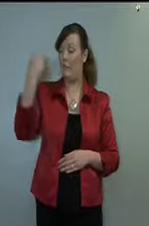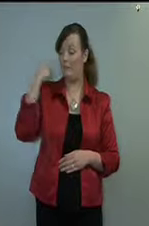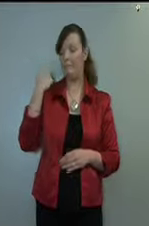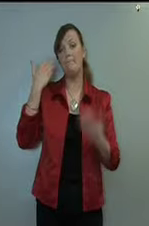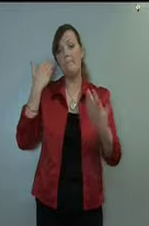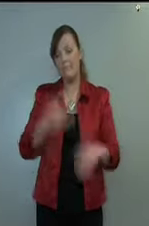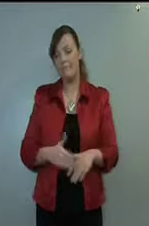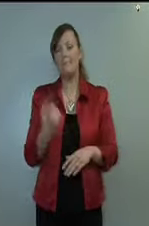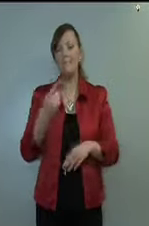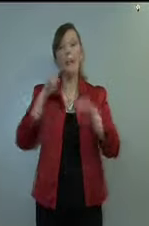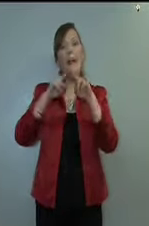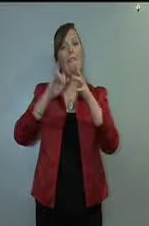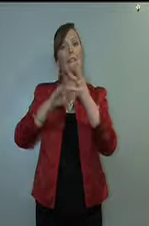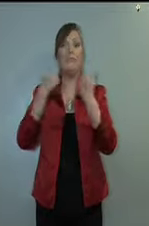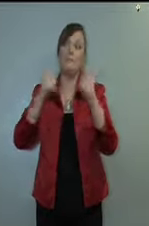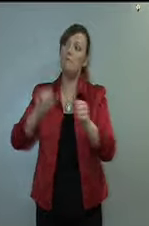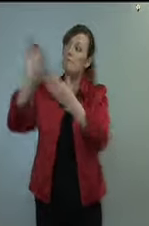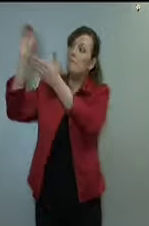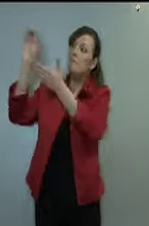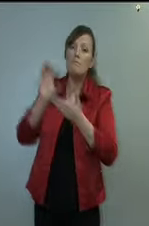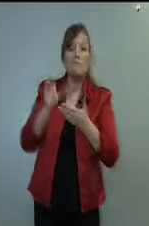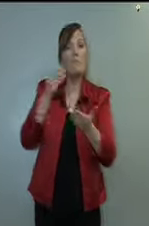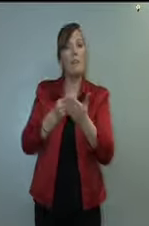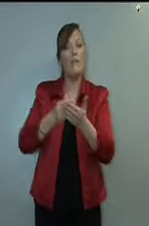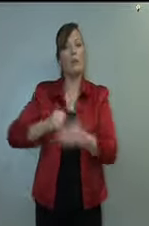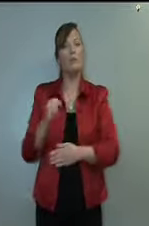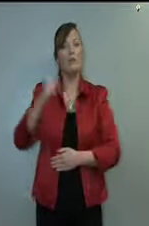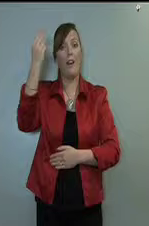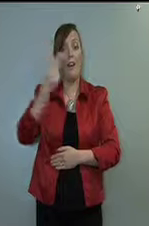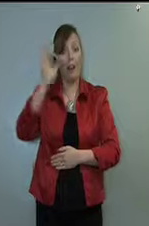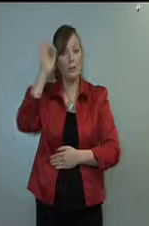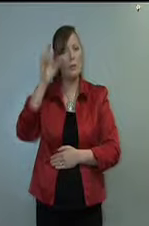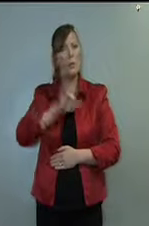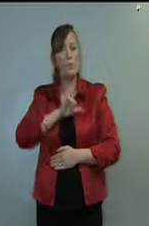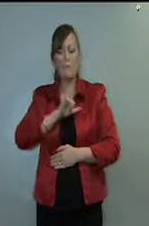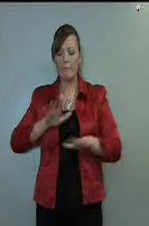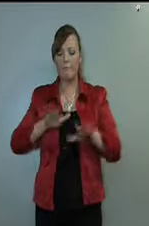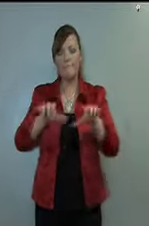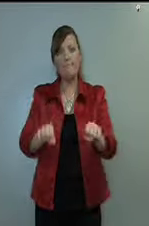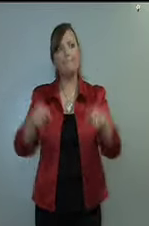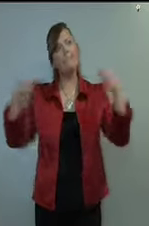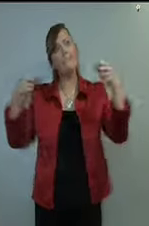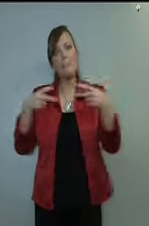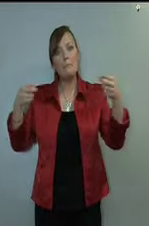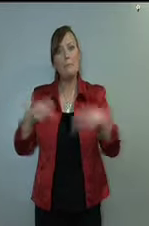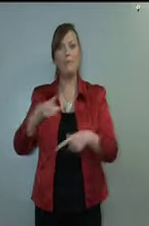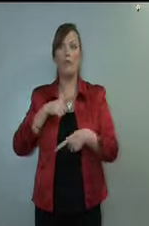In 2007, FST were supported by the Scottish Arts Council to take over the coordination of captioned